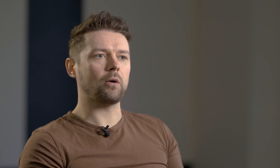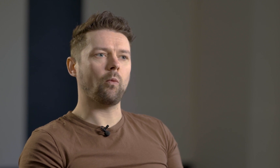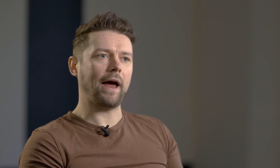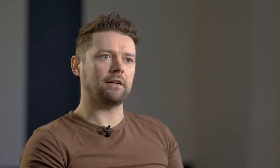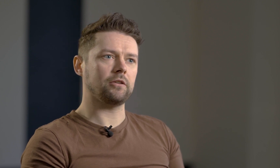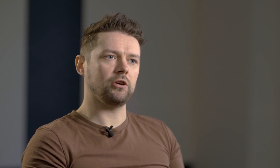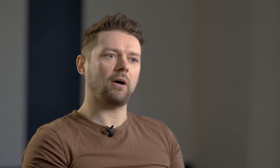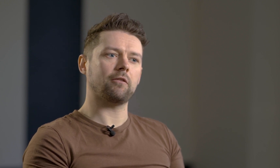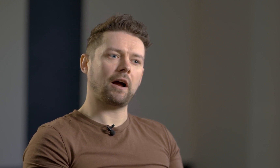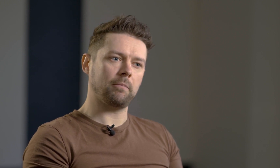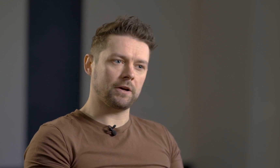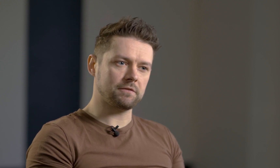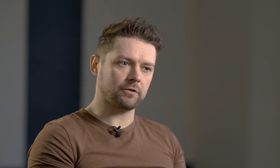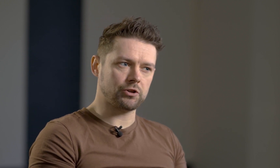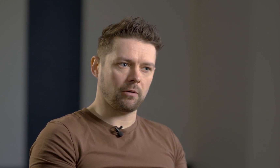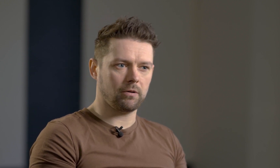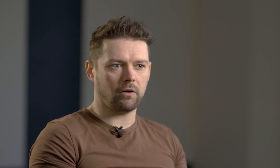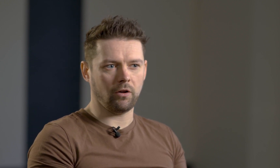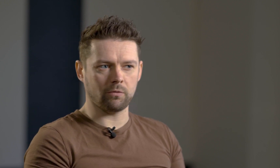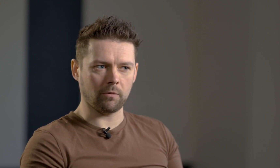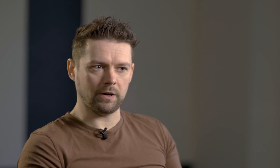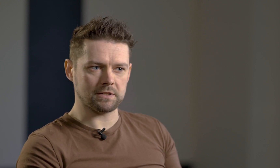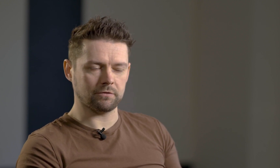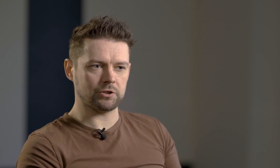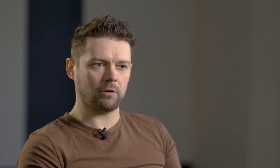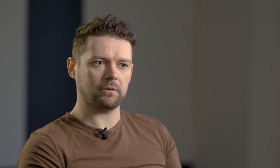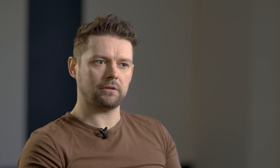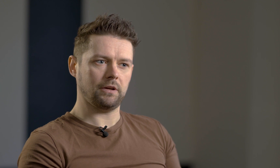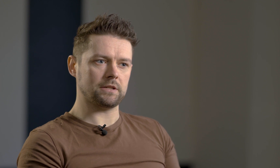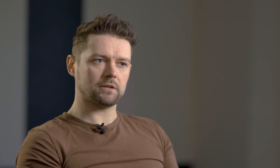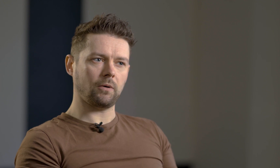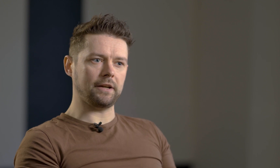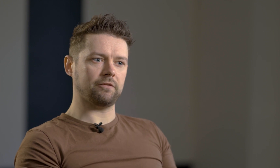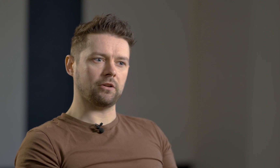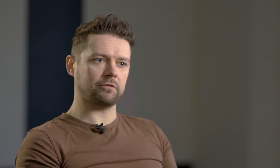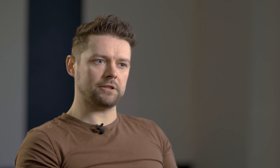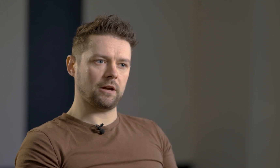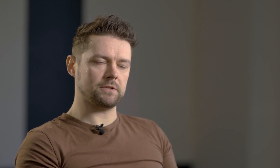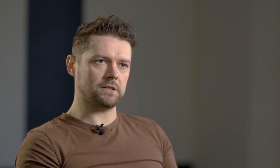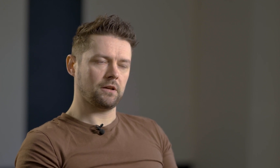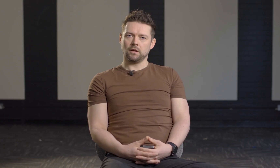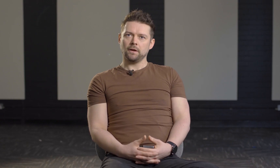knowing when you are the right person for a job or the wrong person for a job is quite difficult for interpreters.